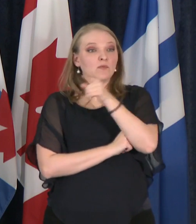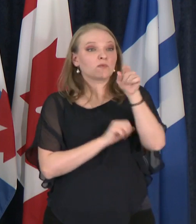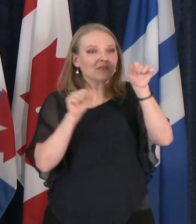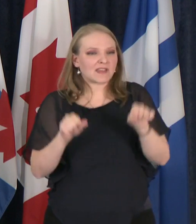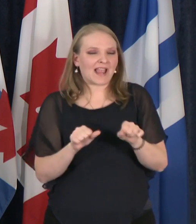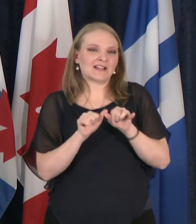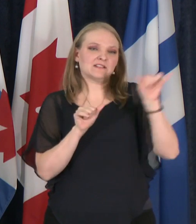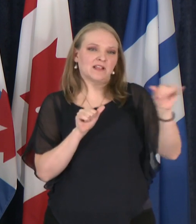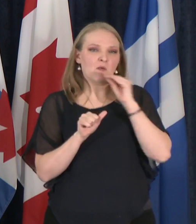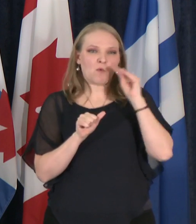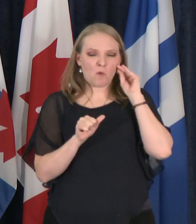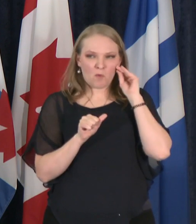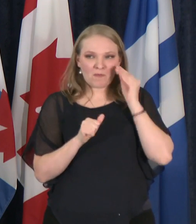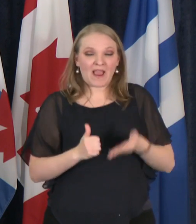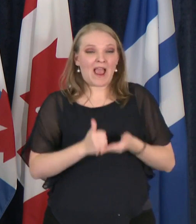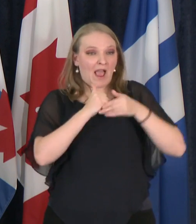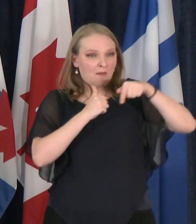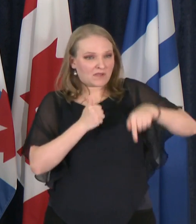interaction with others.